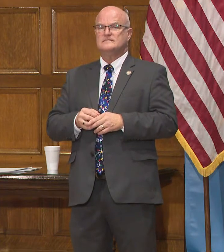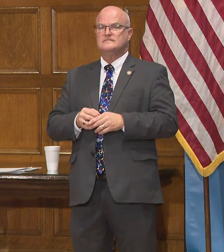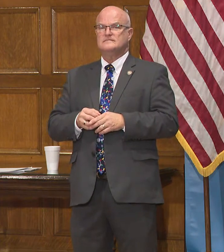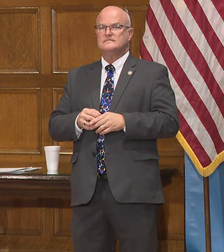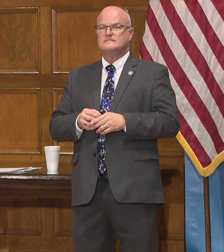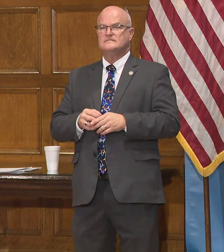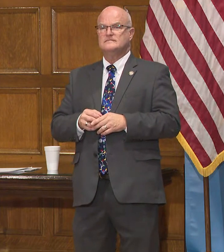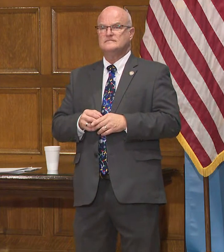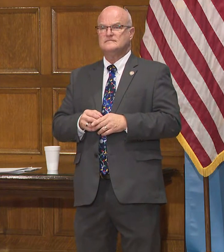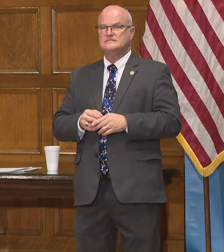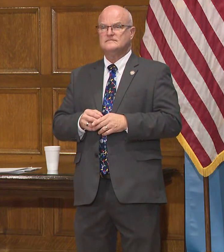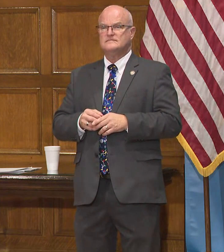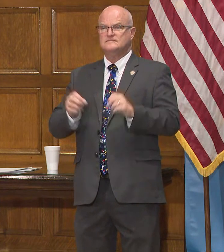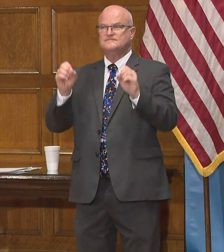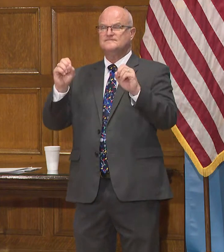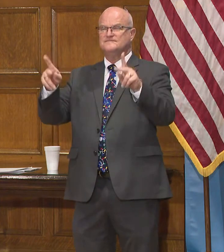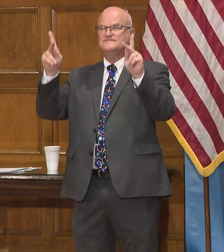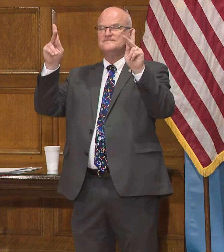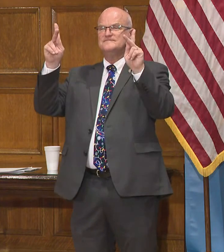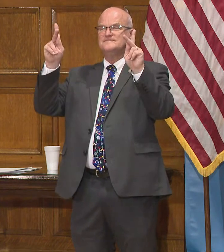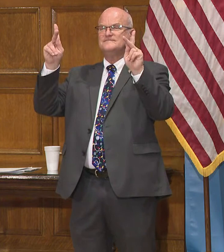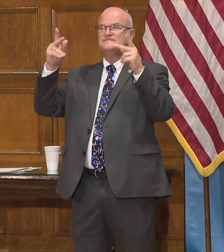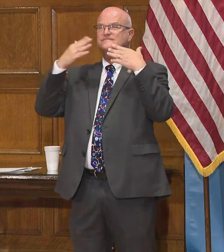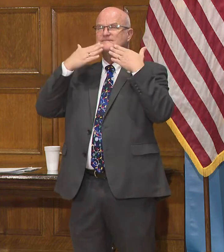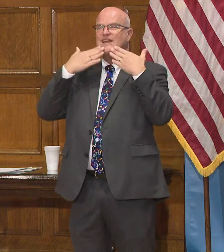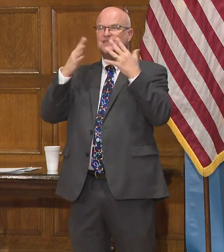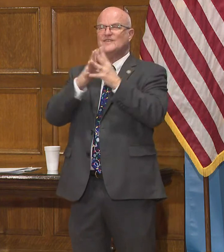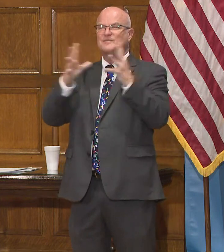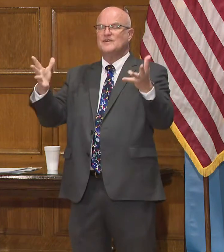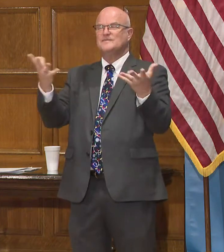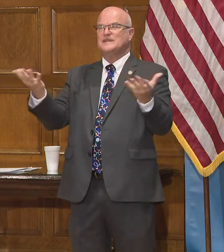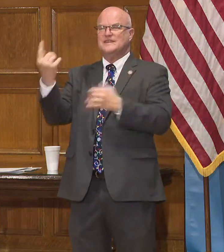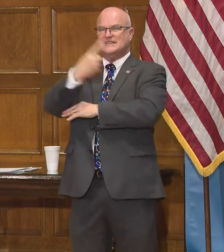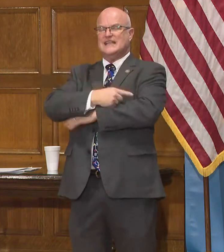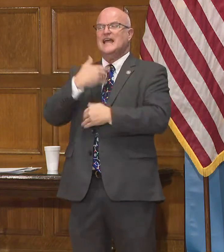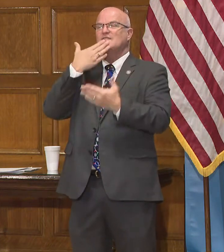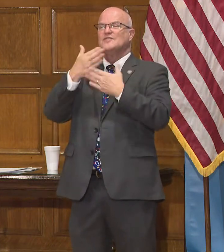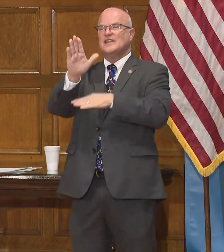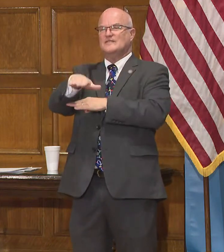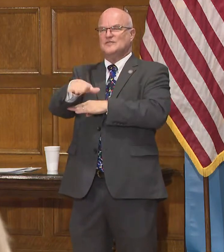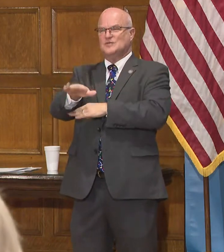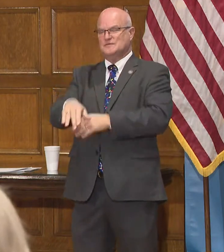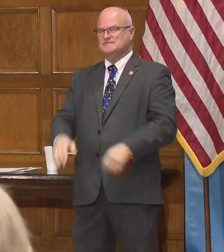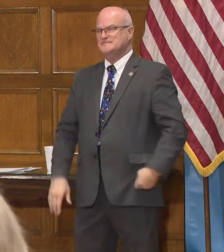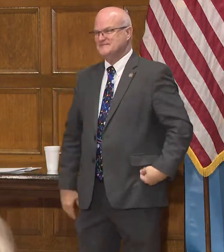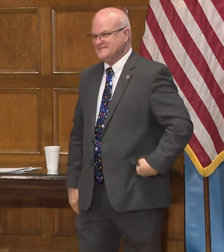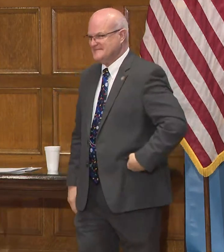Okay. With that, thank you all for being here today. Have a good afternoon.